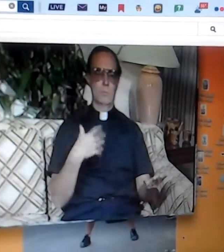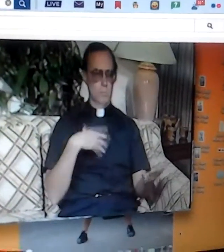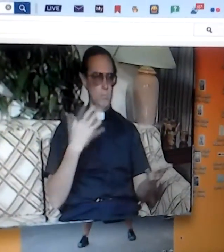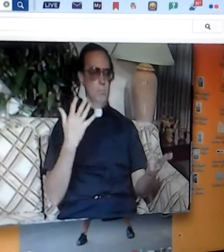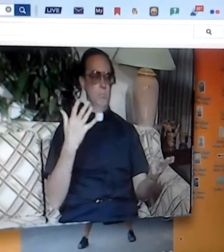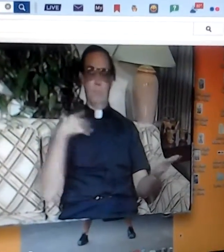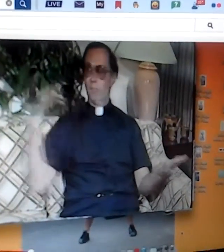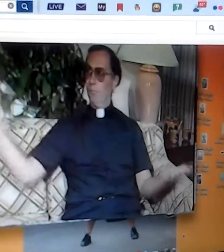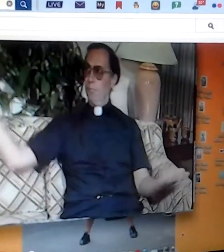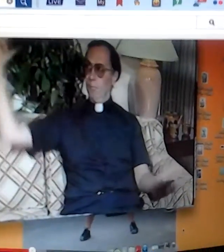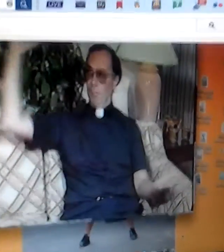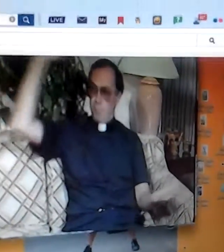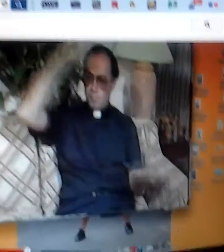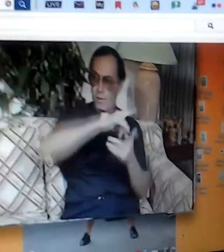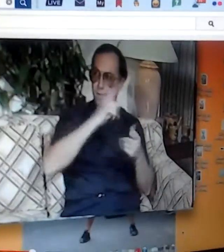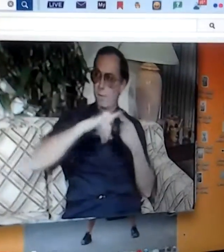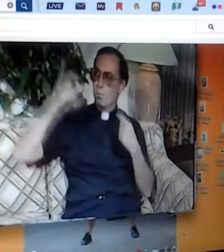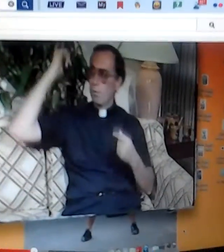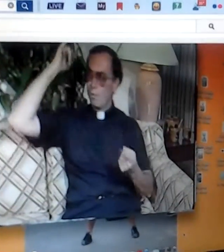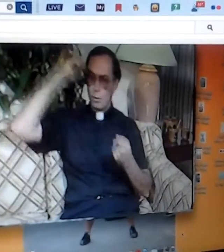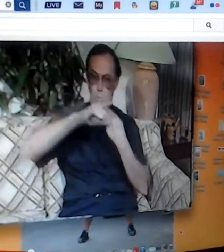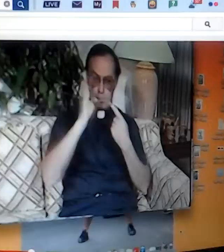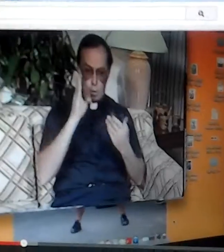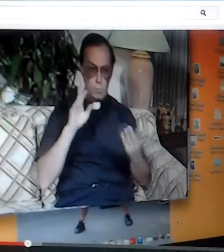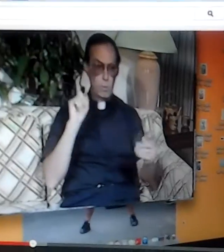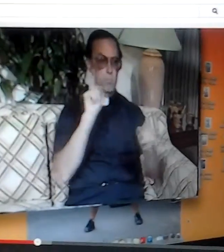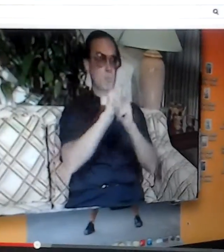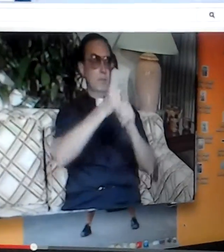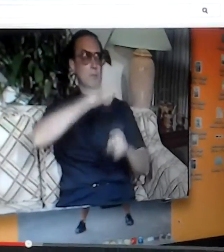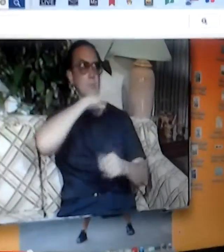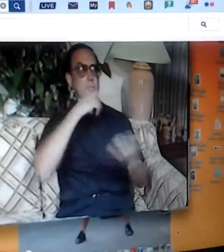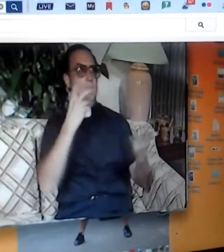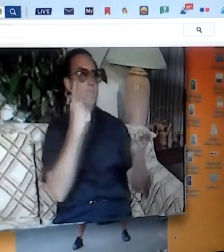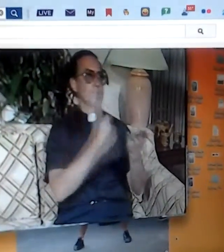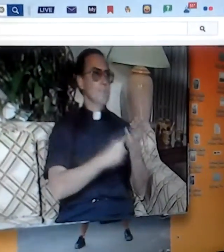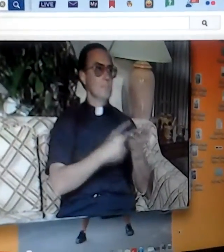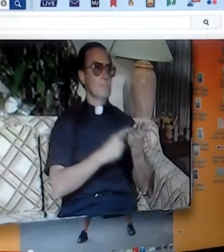lips. I have many years of experience." So he asked me how old I was, and I said, 21.